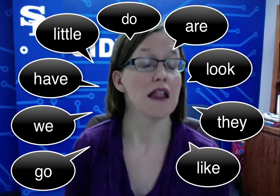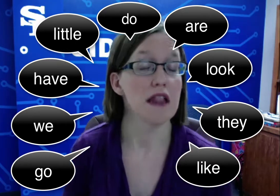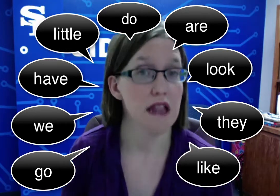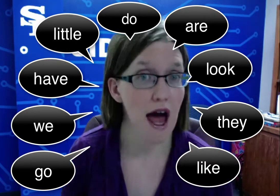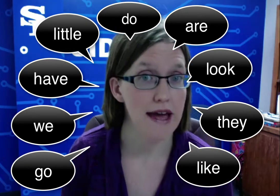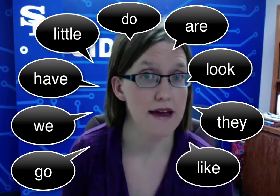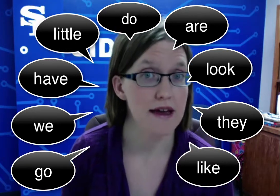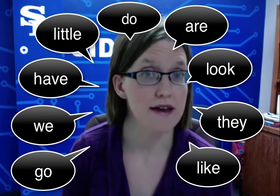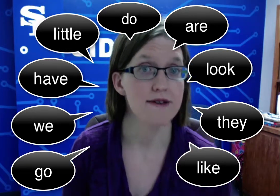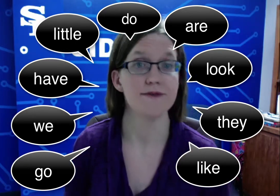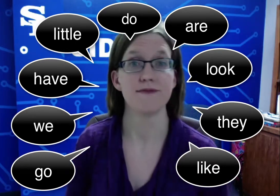like